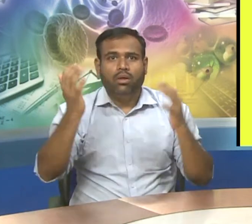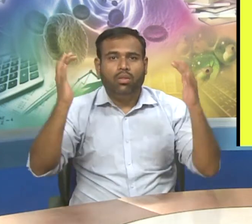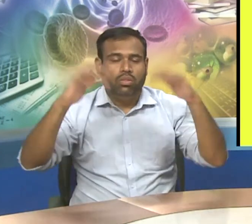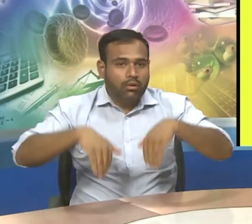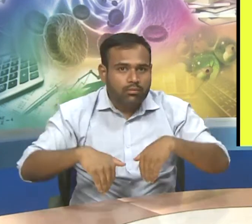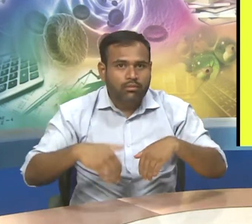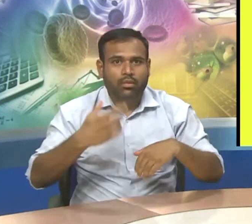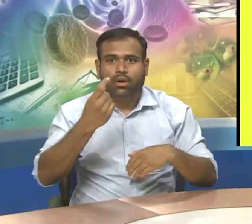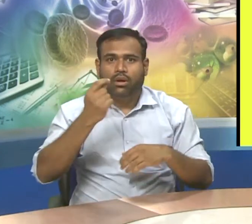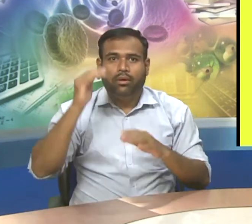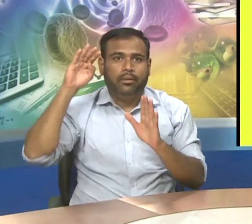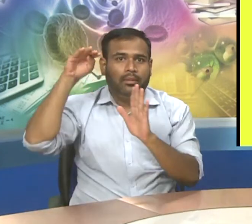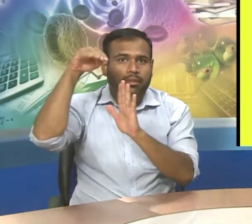Contingency fund.